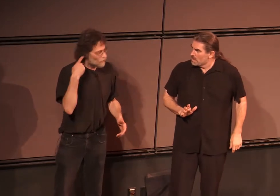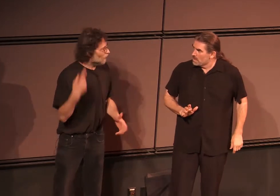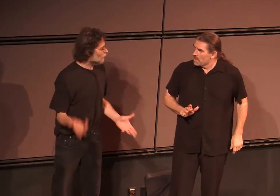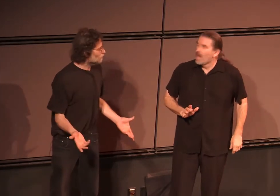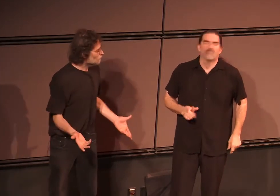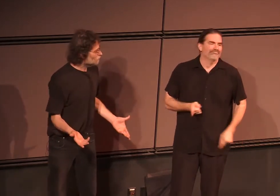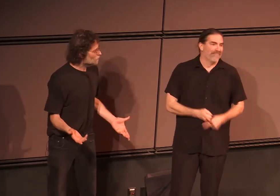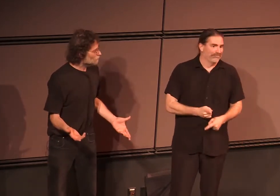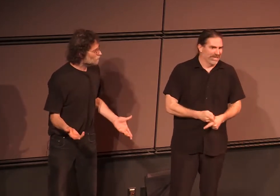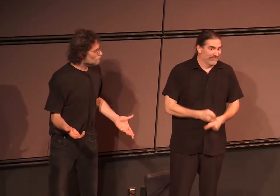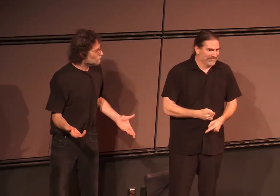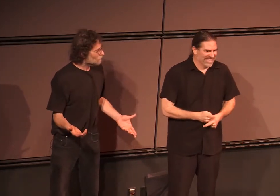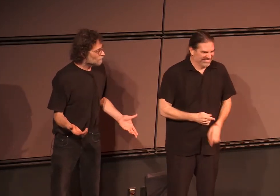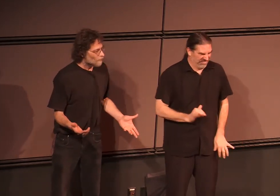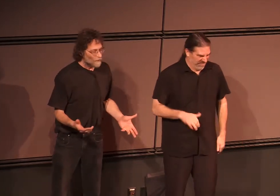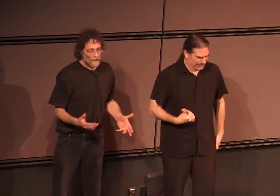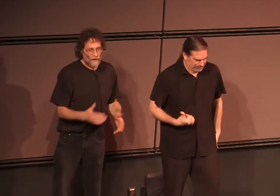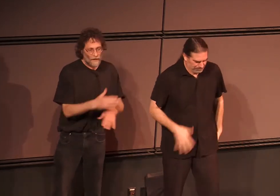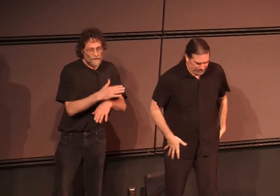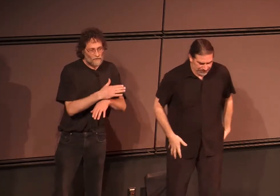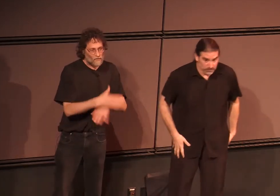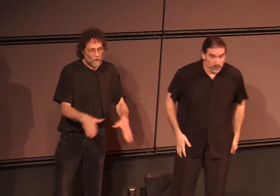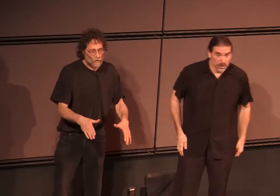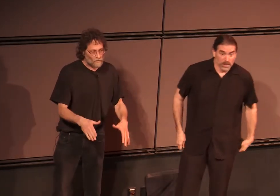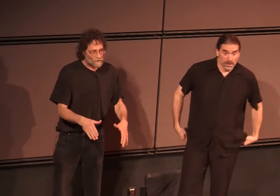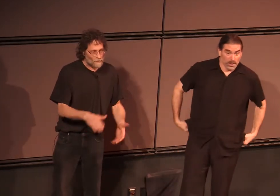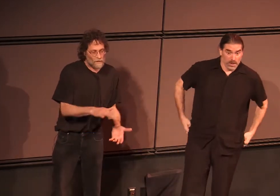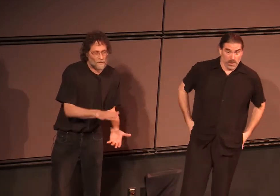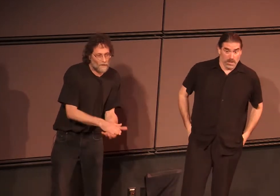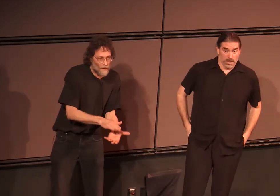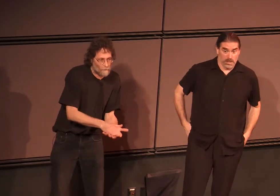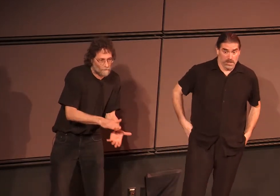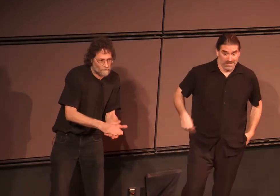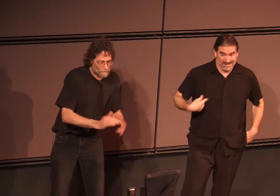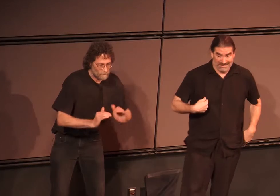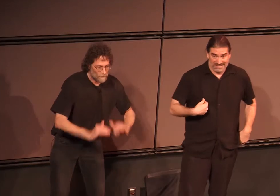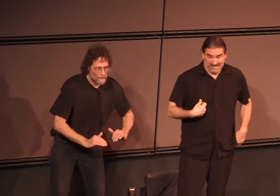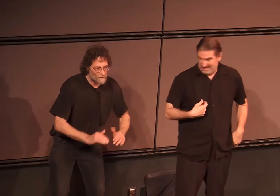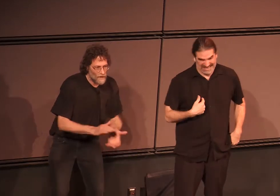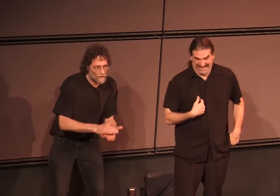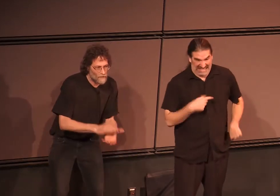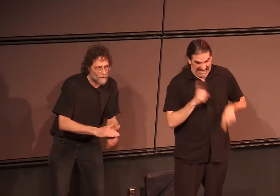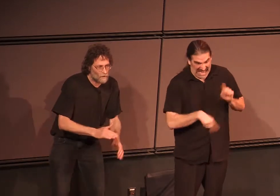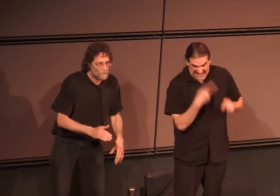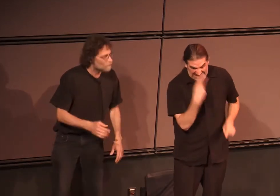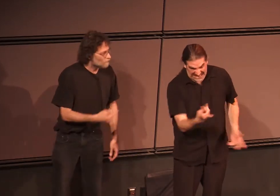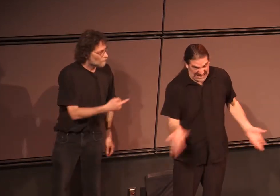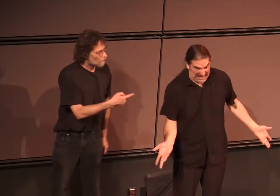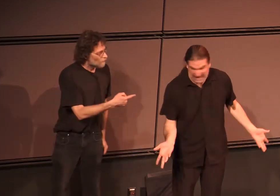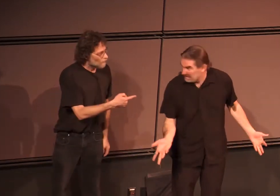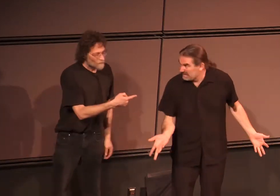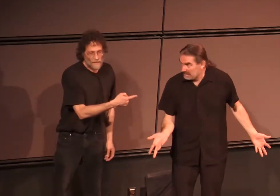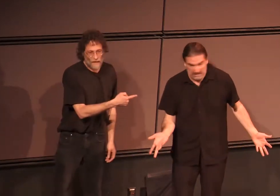it. And don't clap down here. He can't see